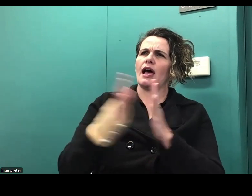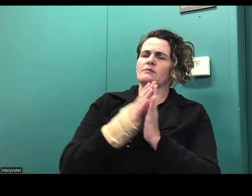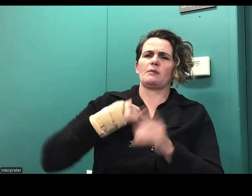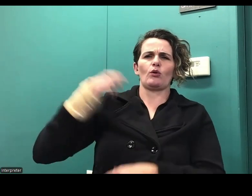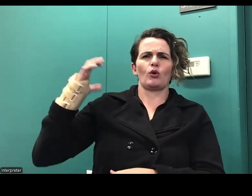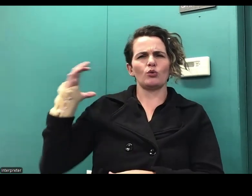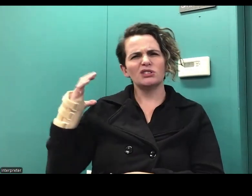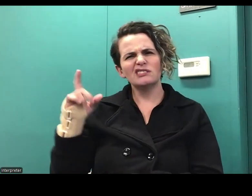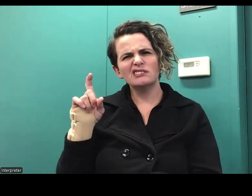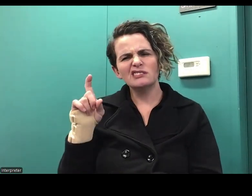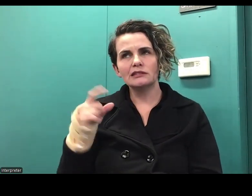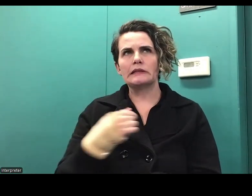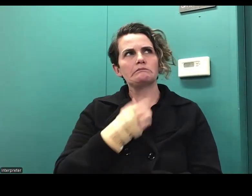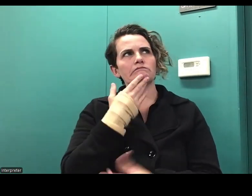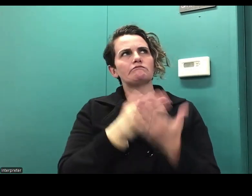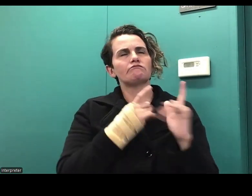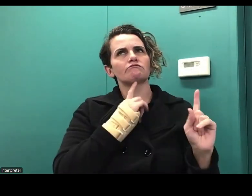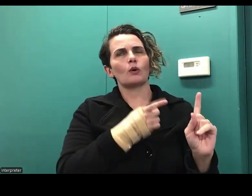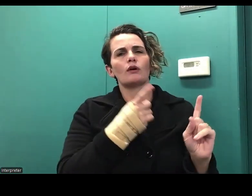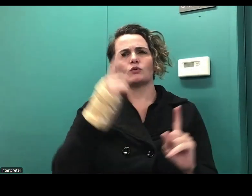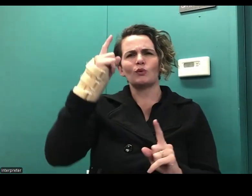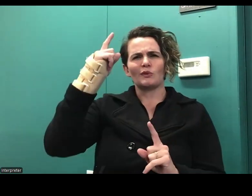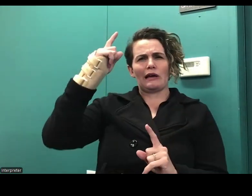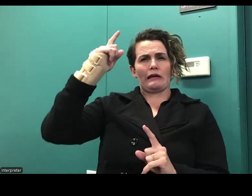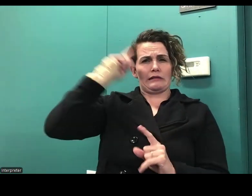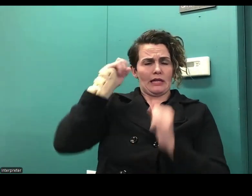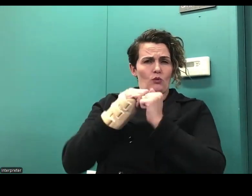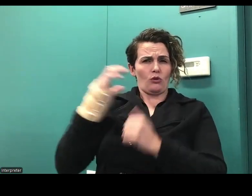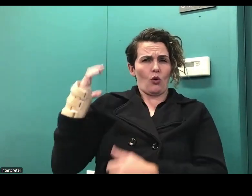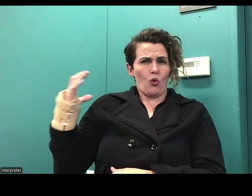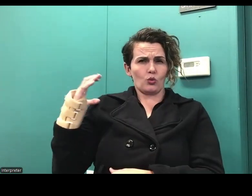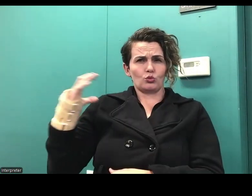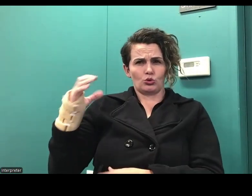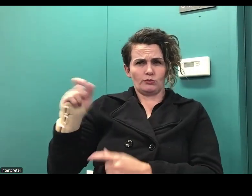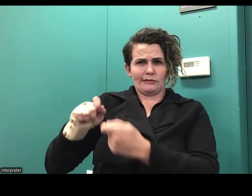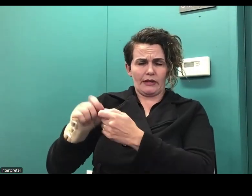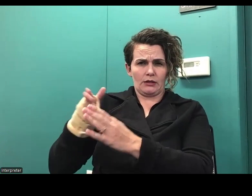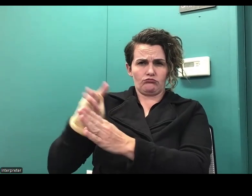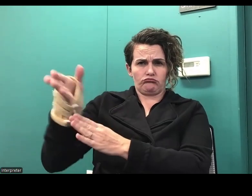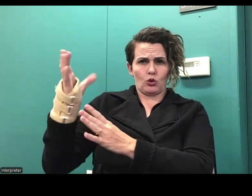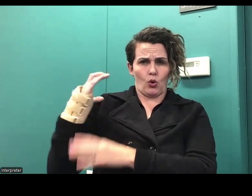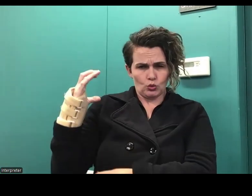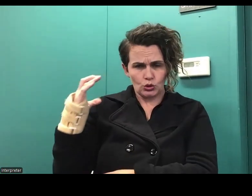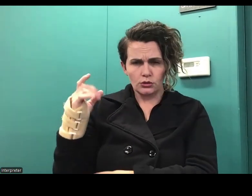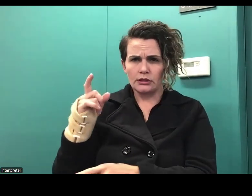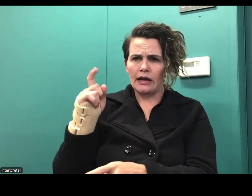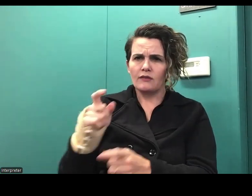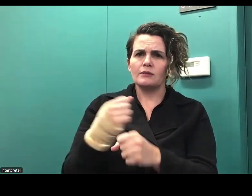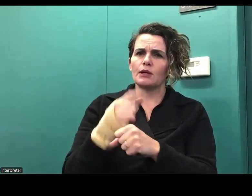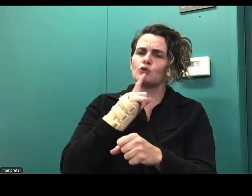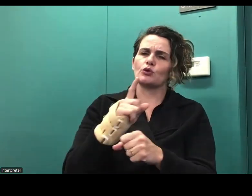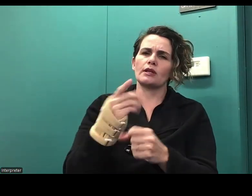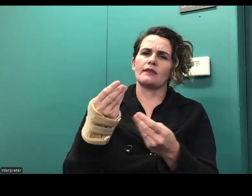that's a really good point. And so I would think with coaches, they'd probably have to make sure the space would clear out. Like that would